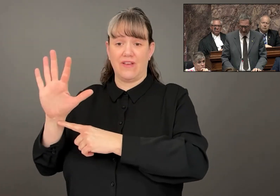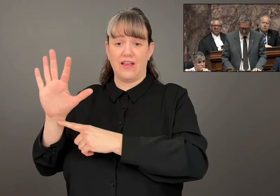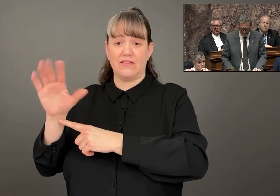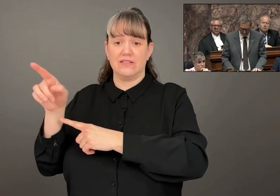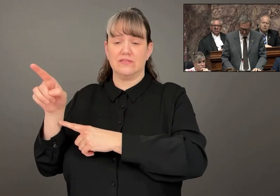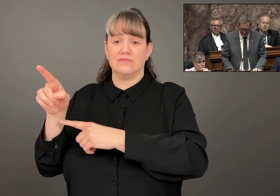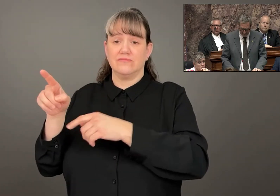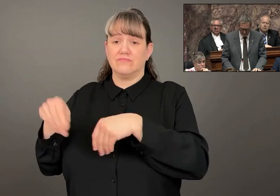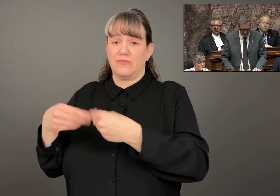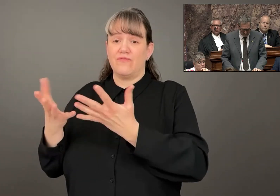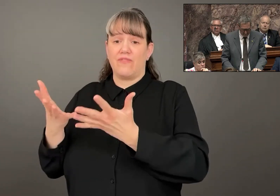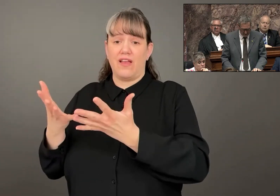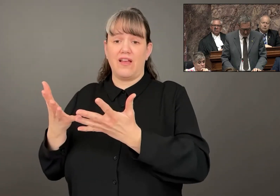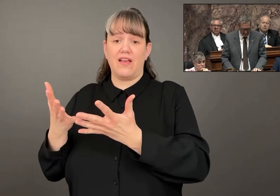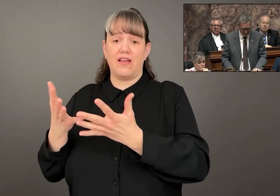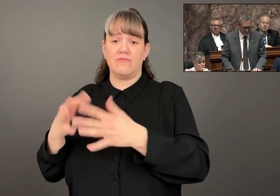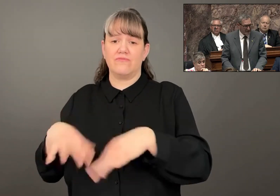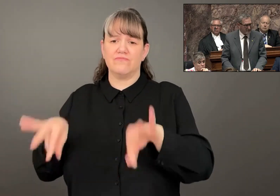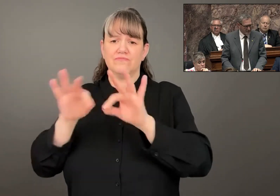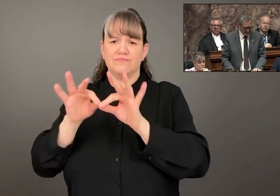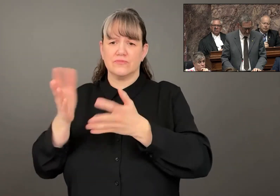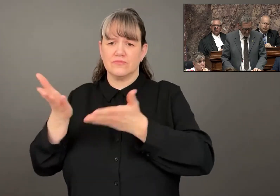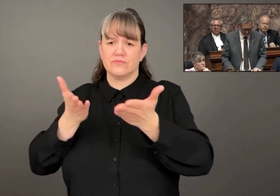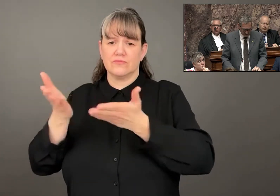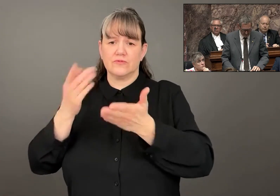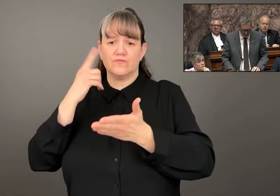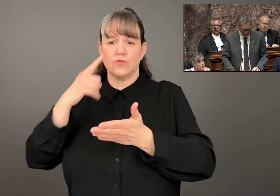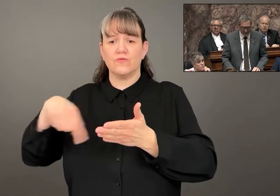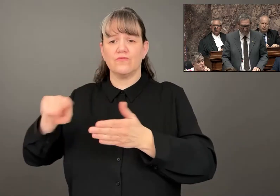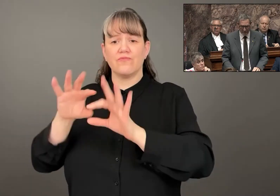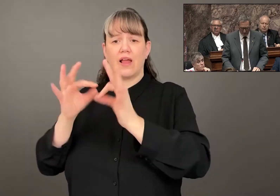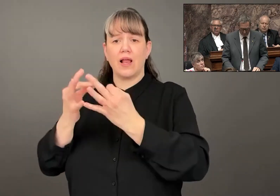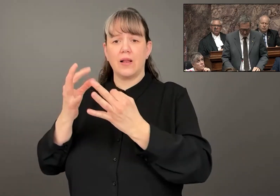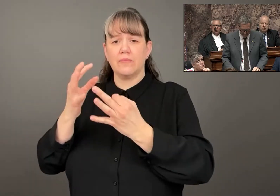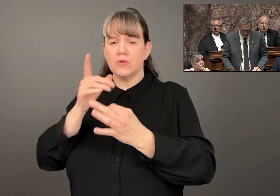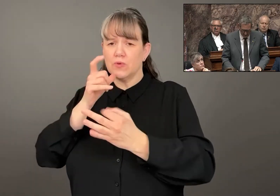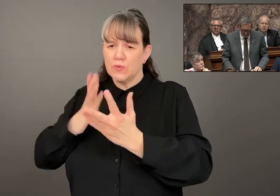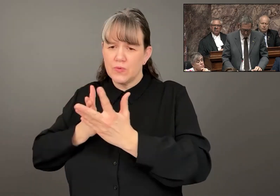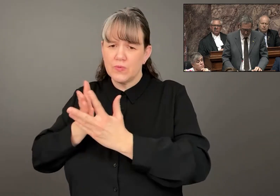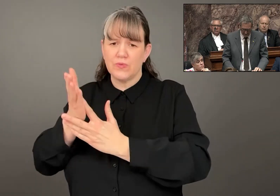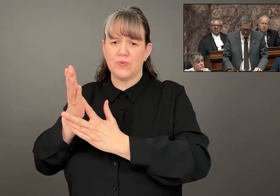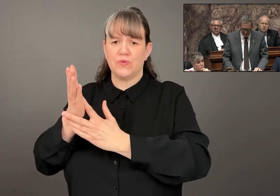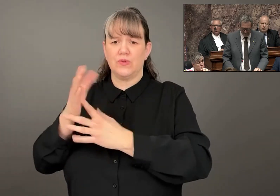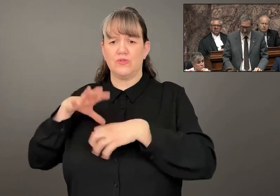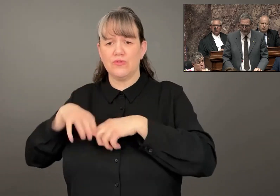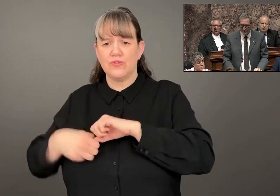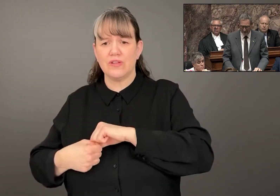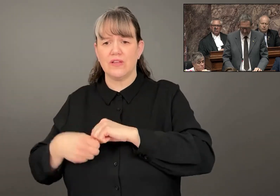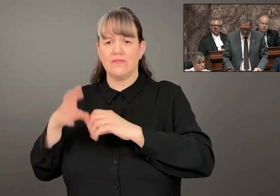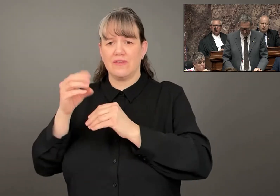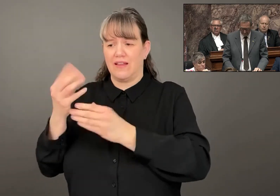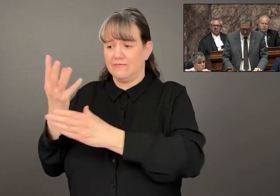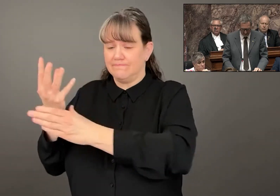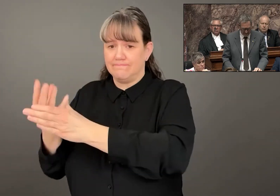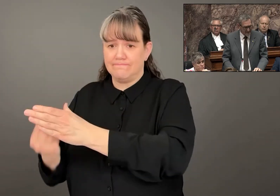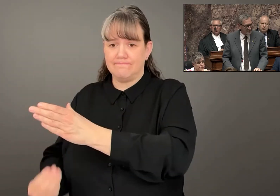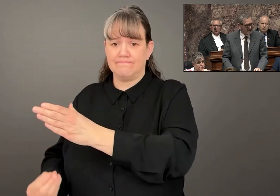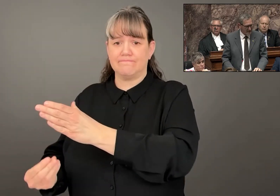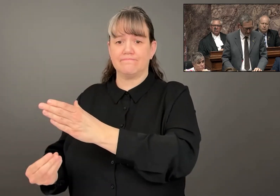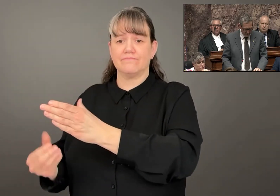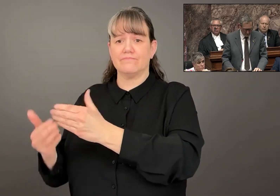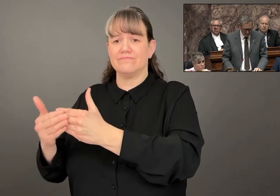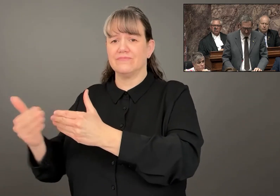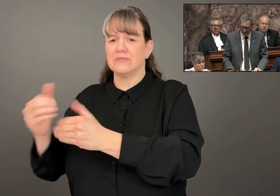and families facing grief and end-of-life transitions are never alone. Their work is a testament to the power of